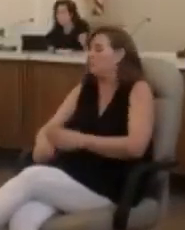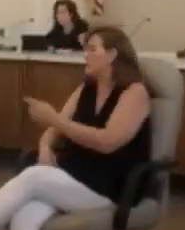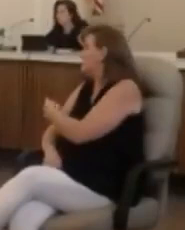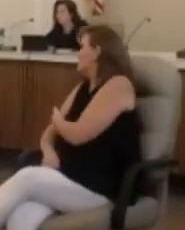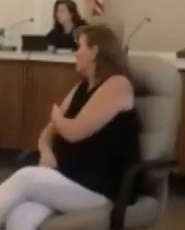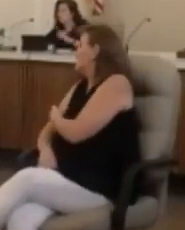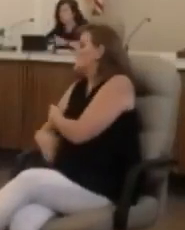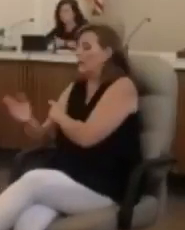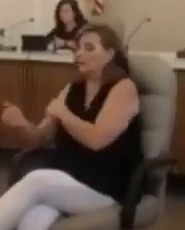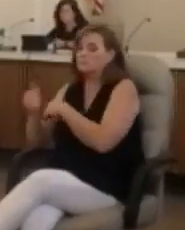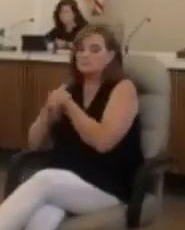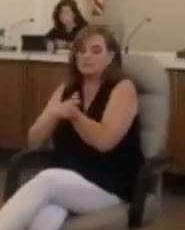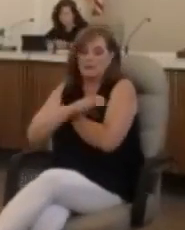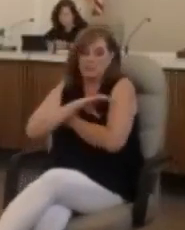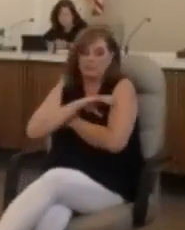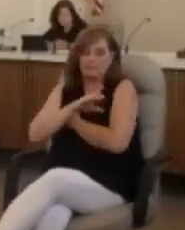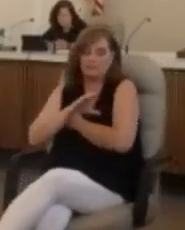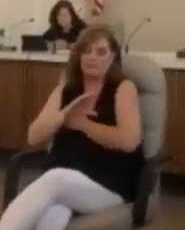prayers.